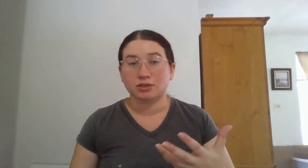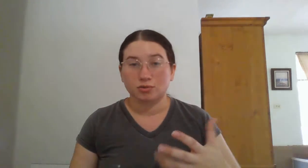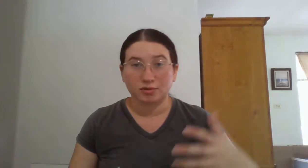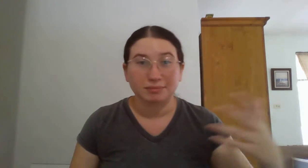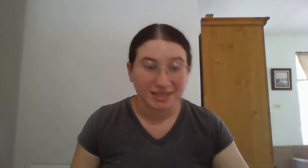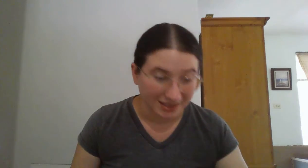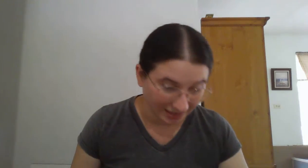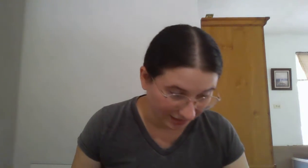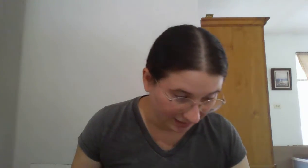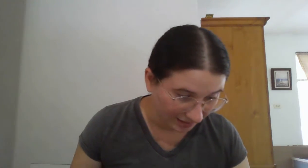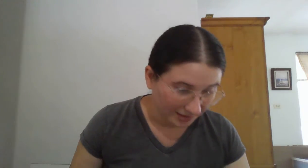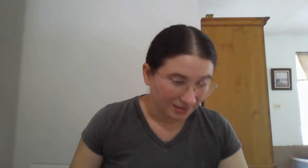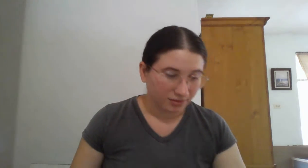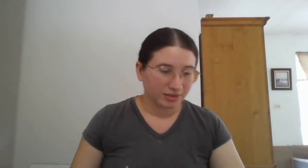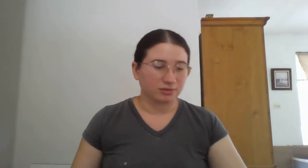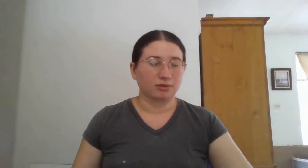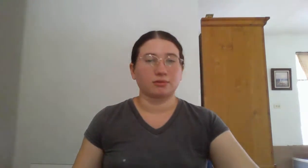careless repeatedly, right? So